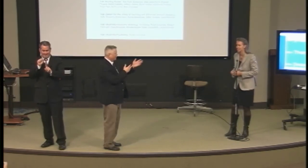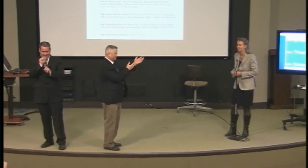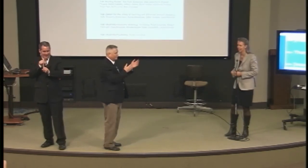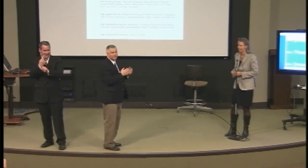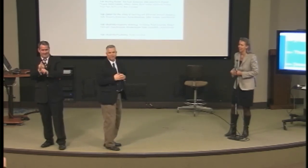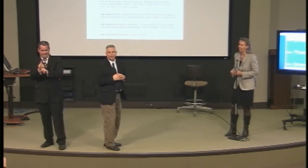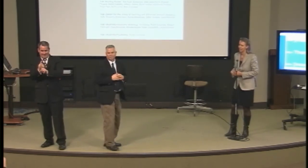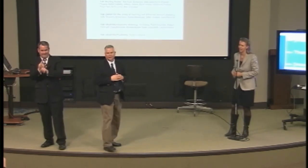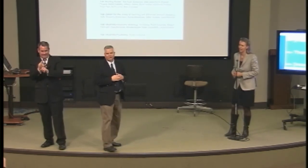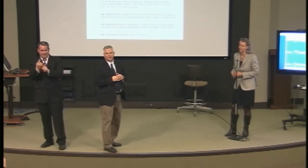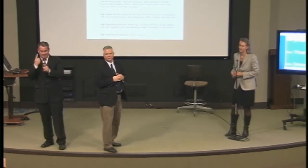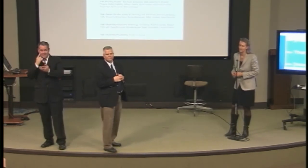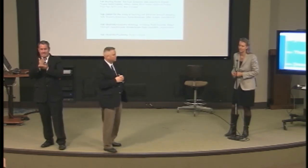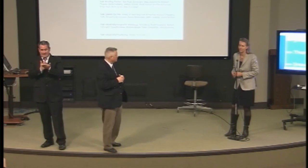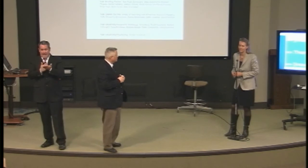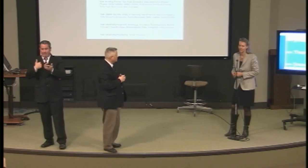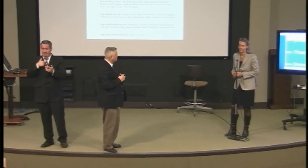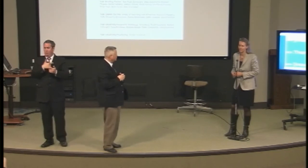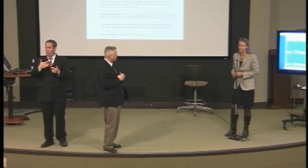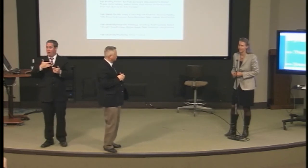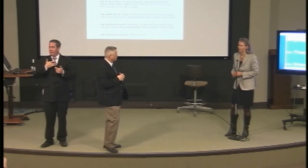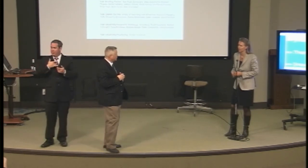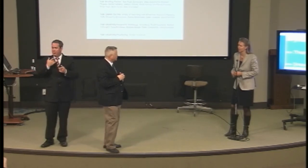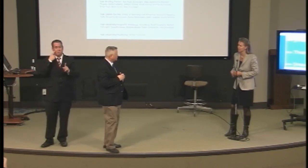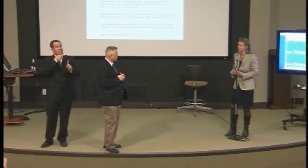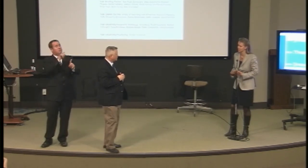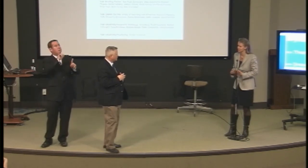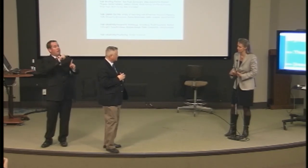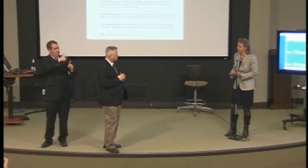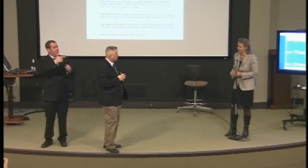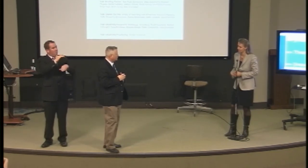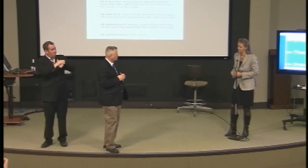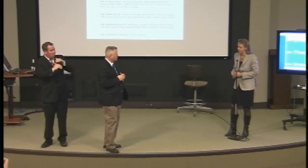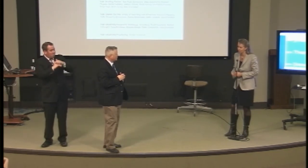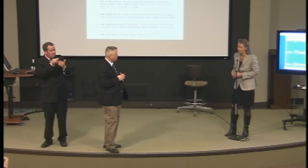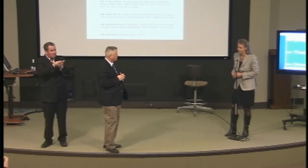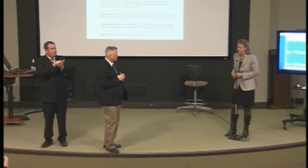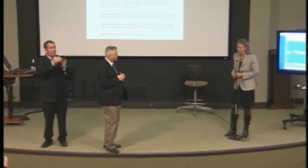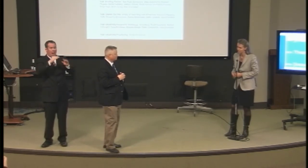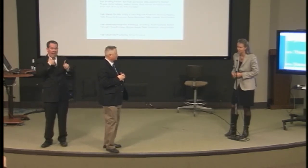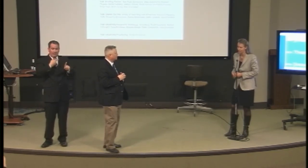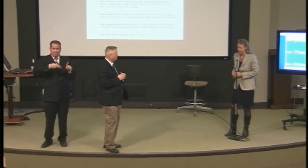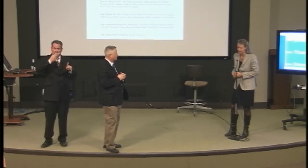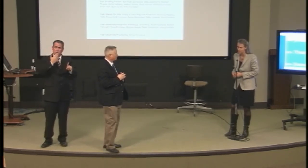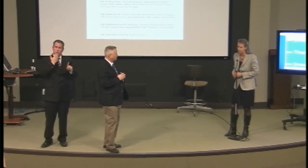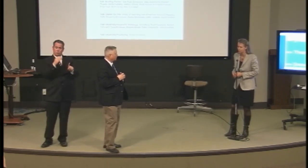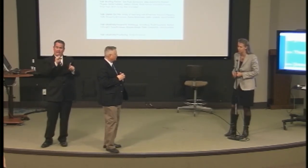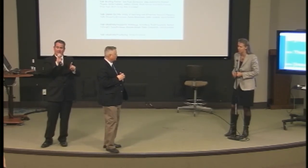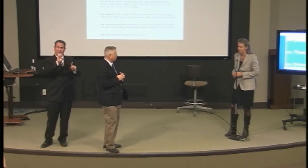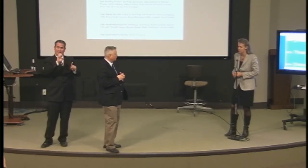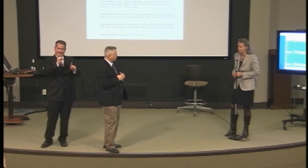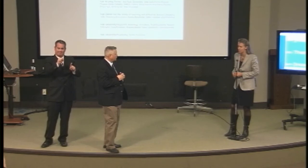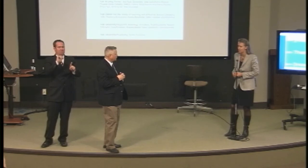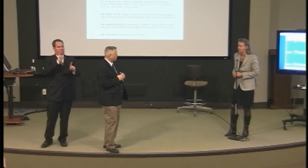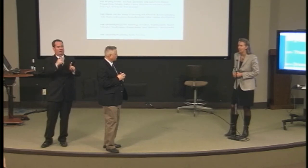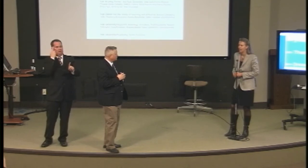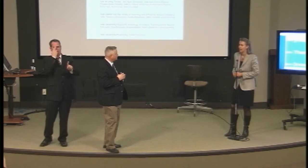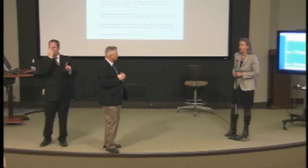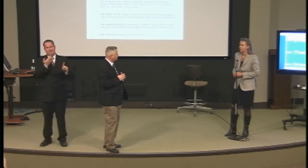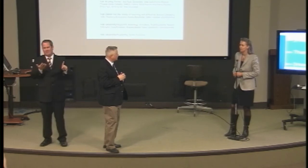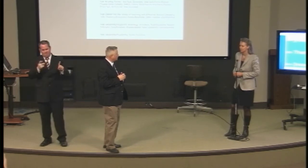high SES. Exactly. And there's some investigators who are taking it on themselves to study kids with low SES, which is hard to do, but was very